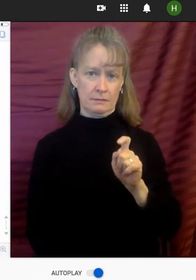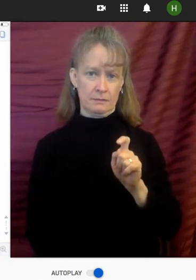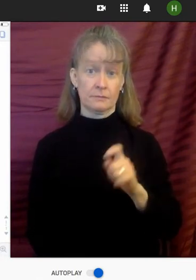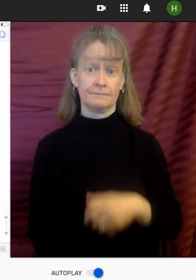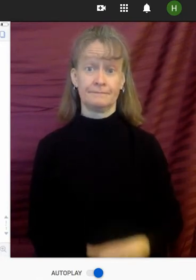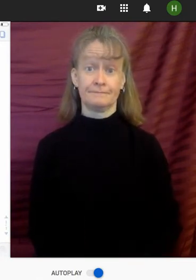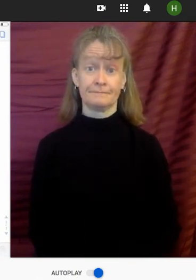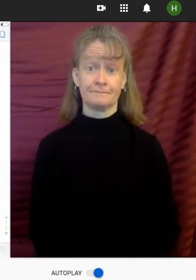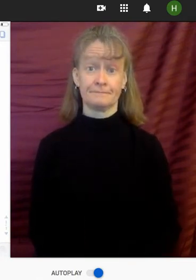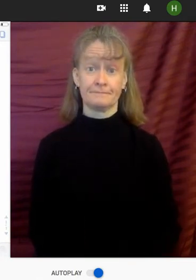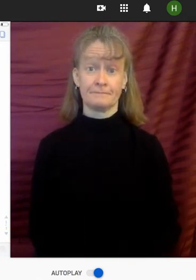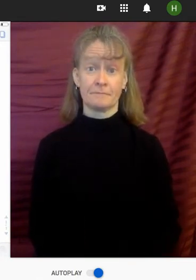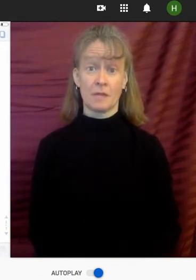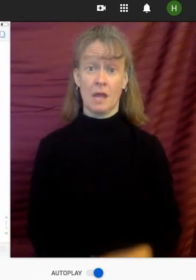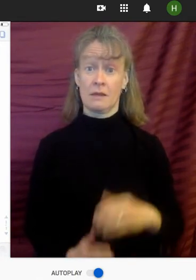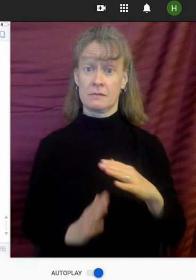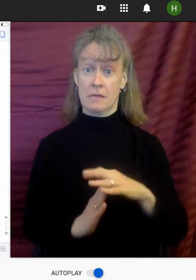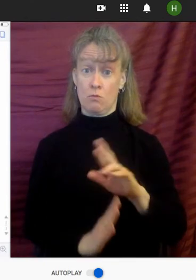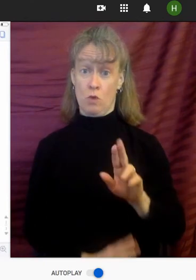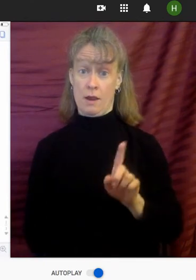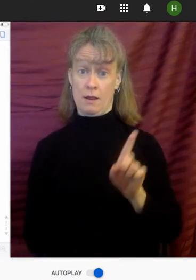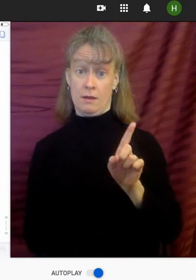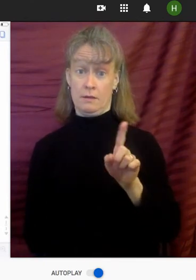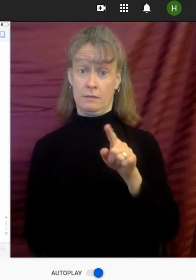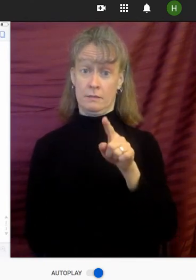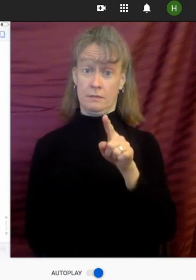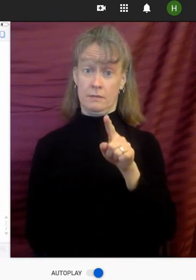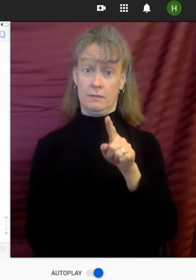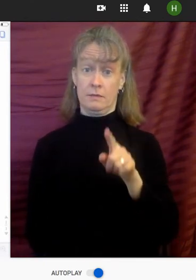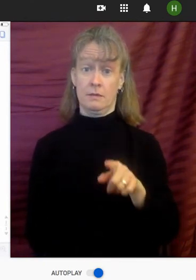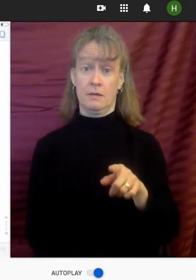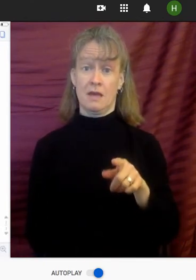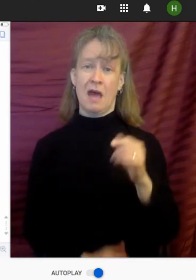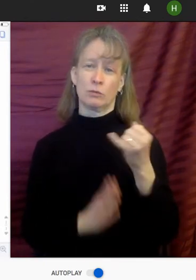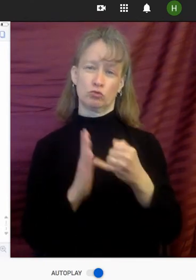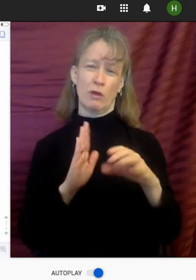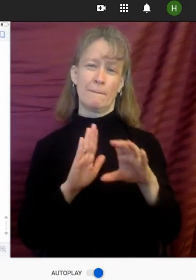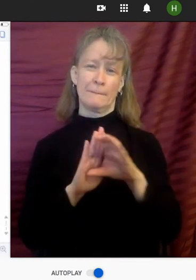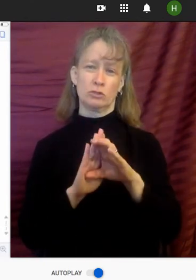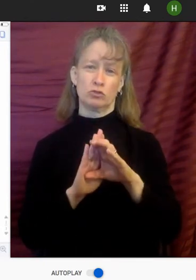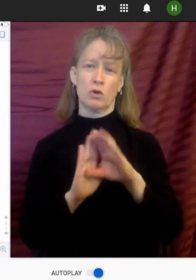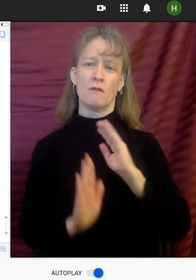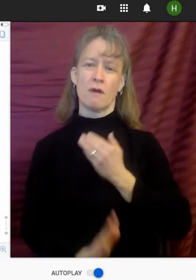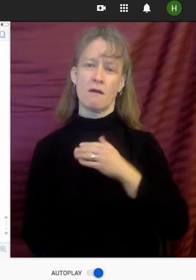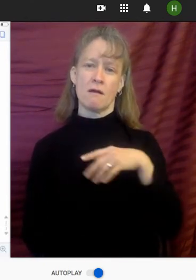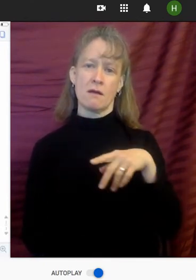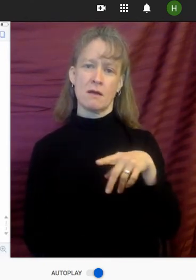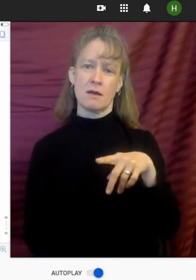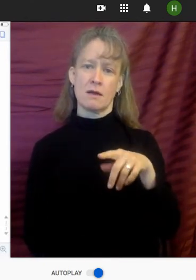So on the upper right corner, I'm going to draw a picture of our parabola.